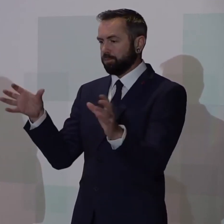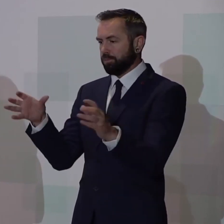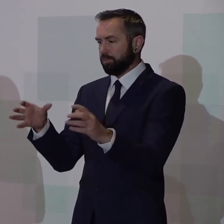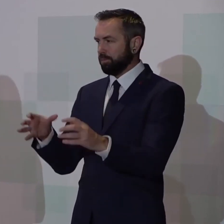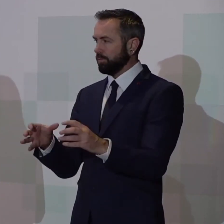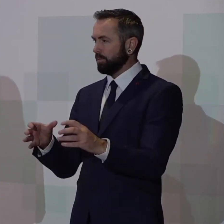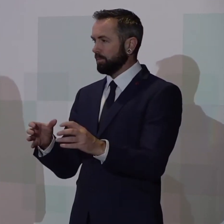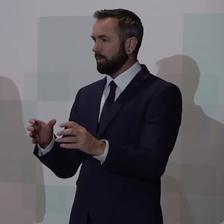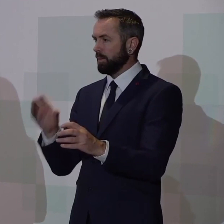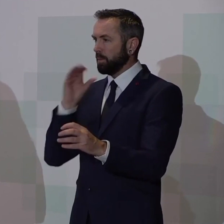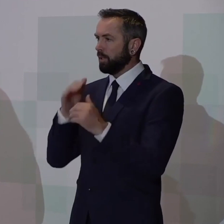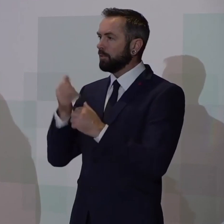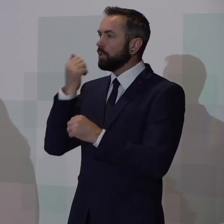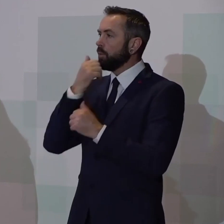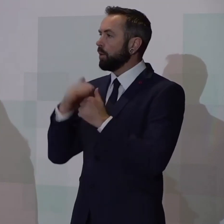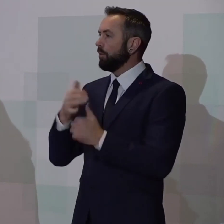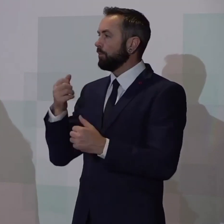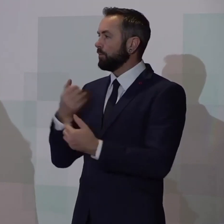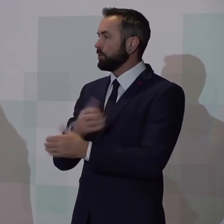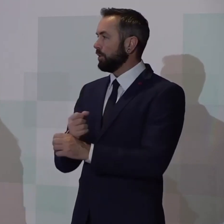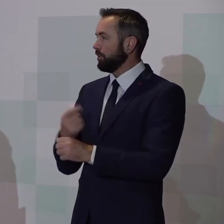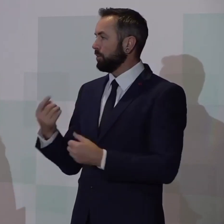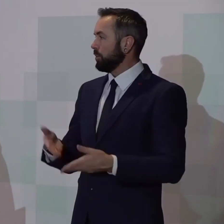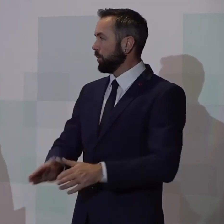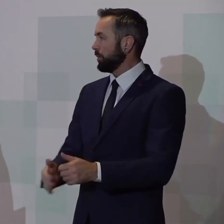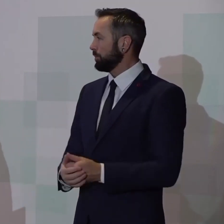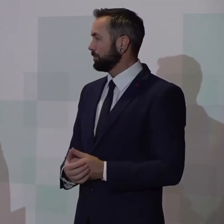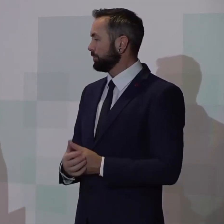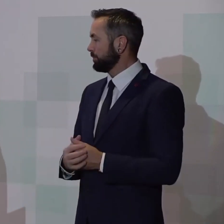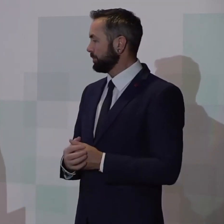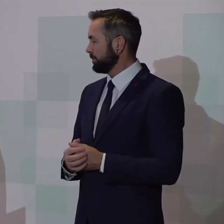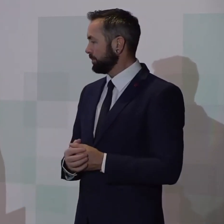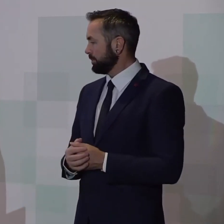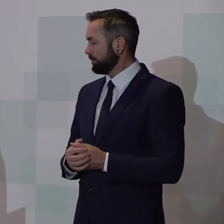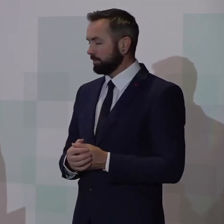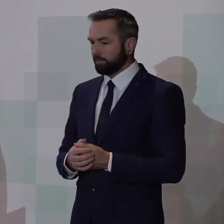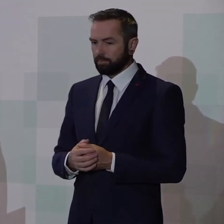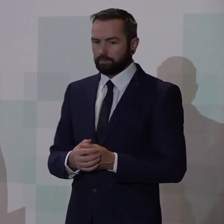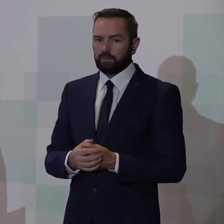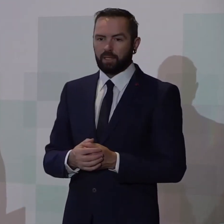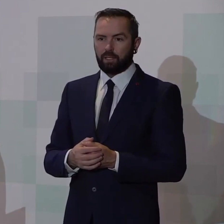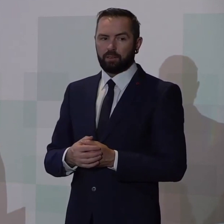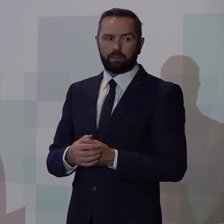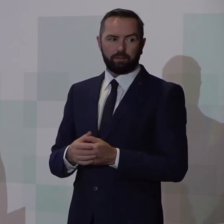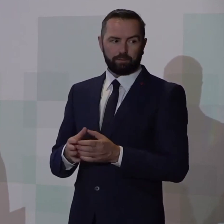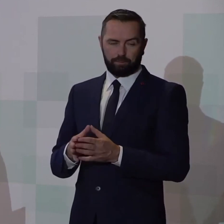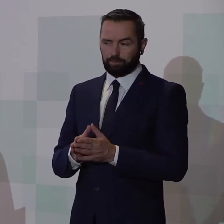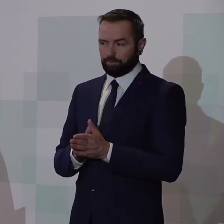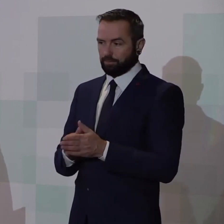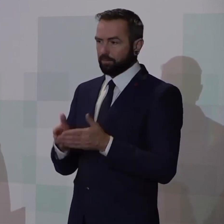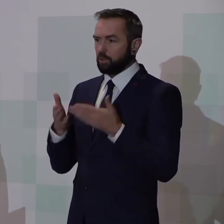of the number of children being born. And so the general